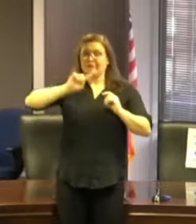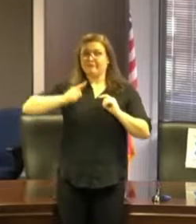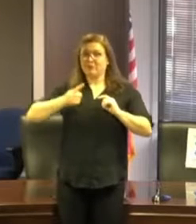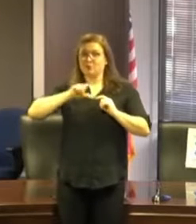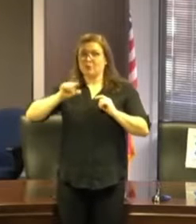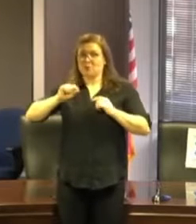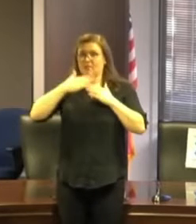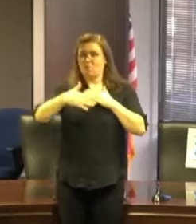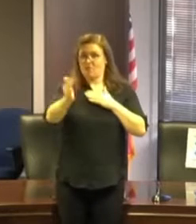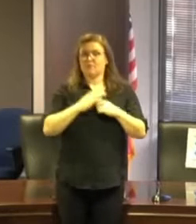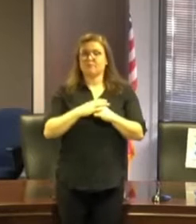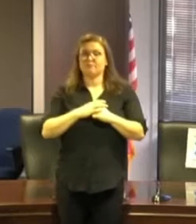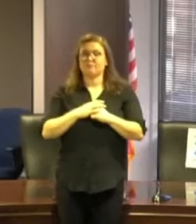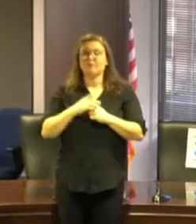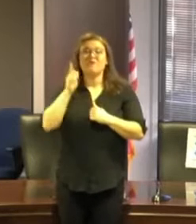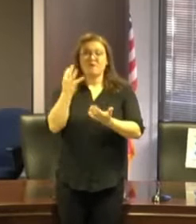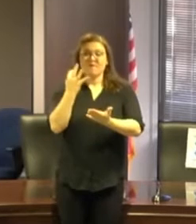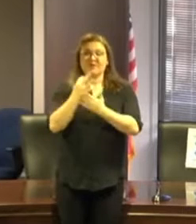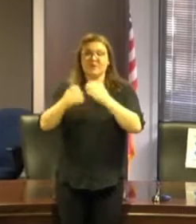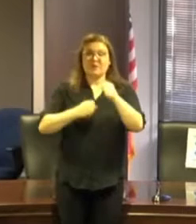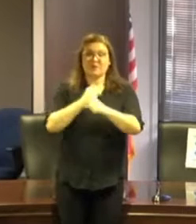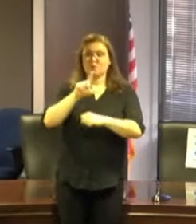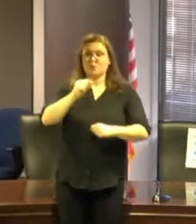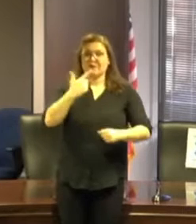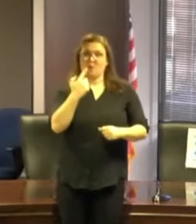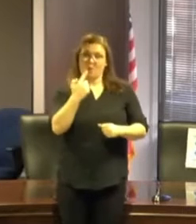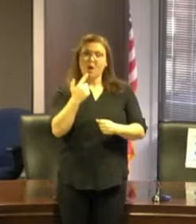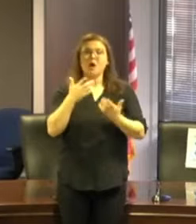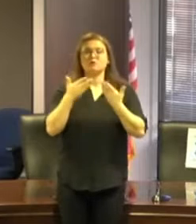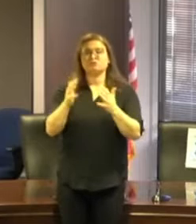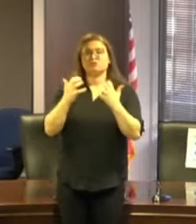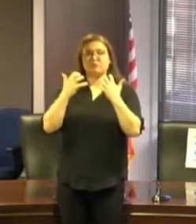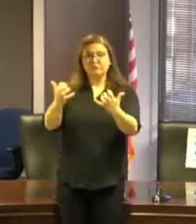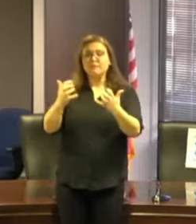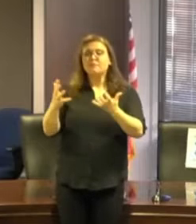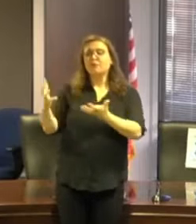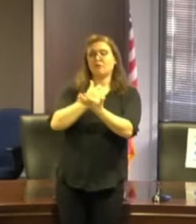For fiscal year 2021, the General Assembly appropriated total funds of